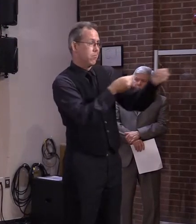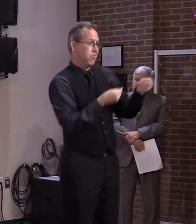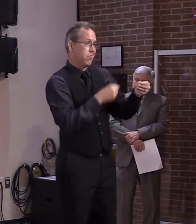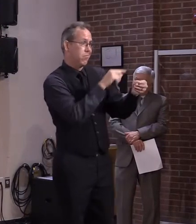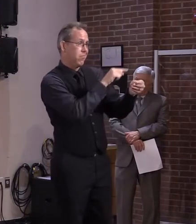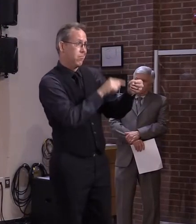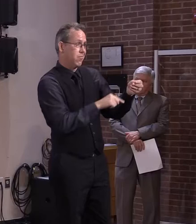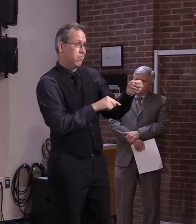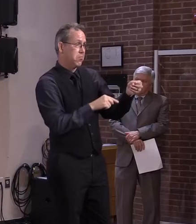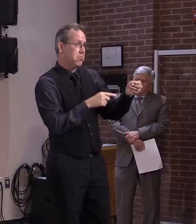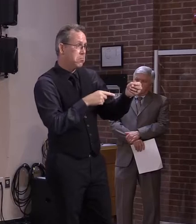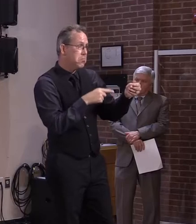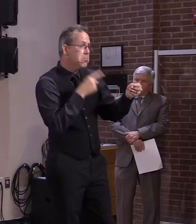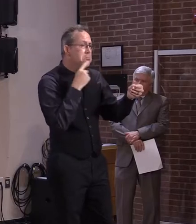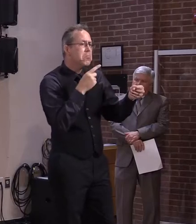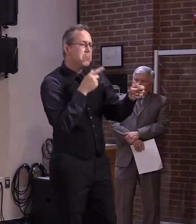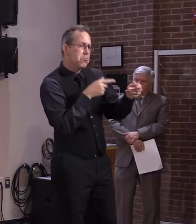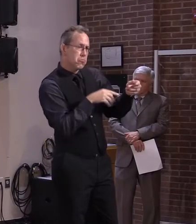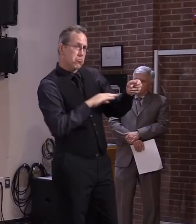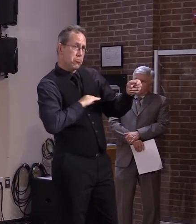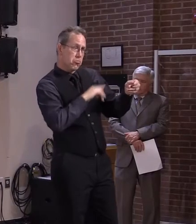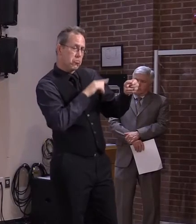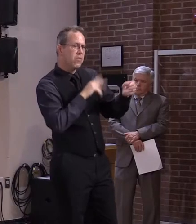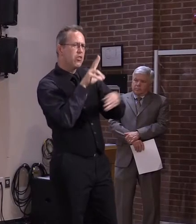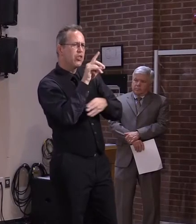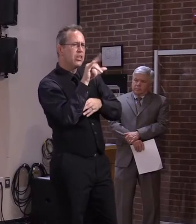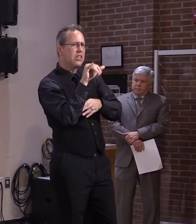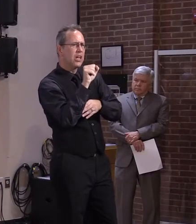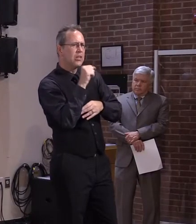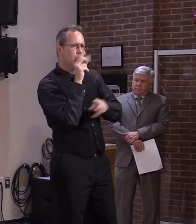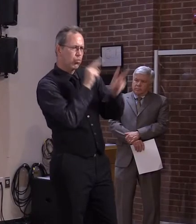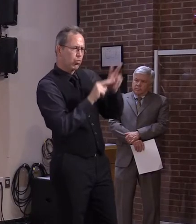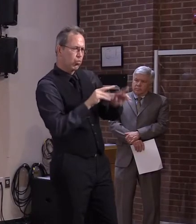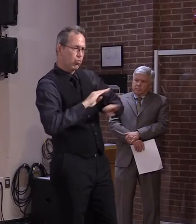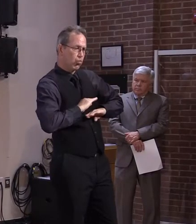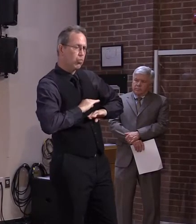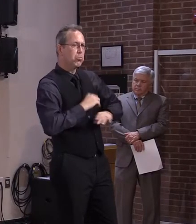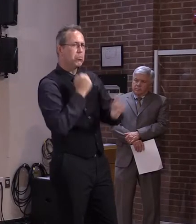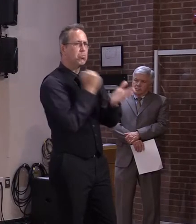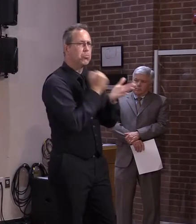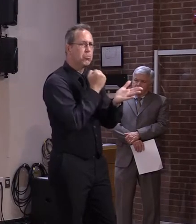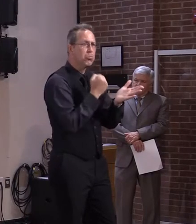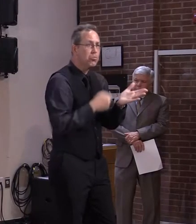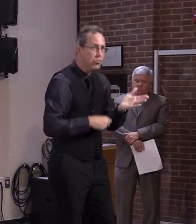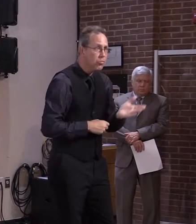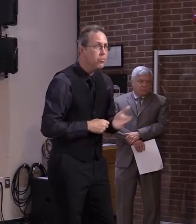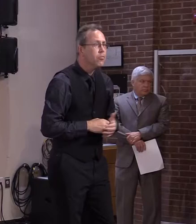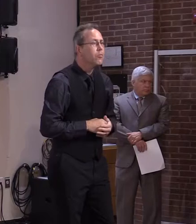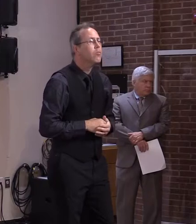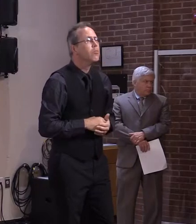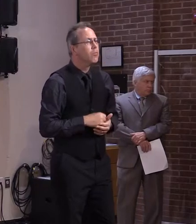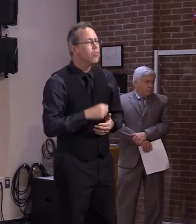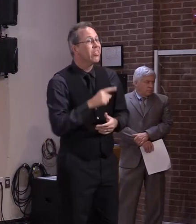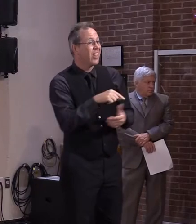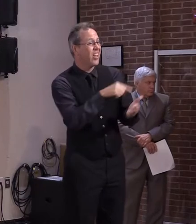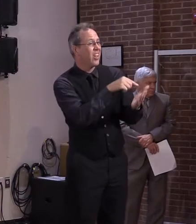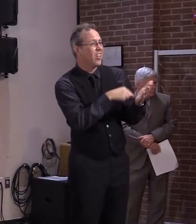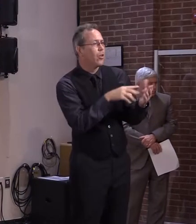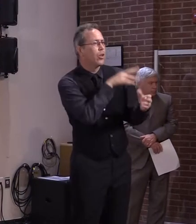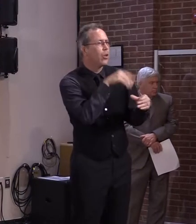stringent as the federal one, we are considering expanding the state requirement to include all school districts, not just those that have more than 100